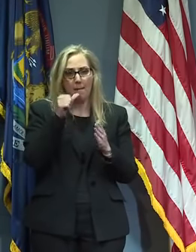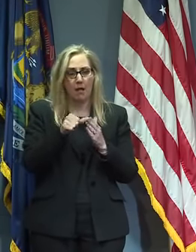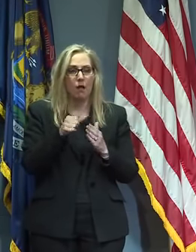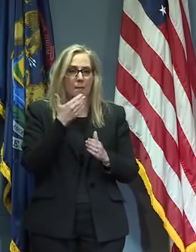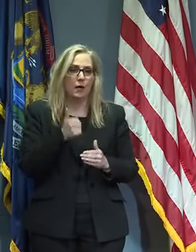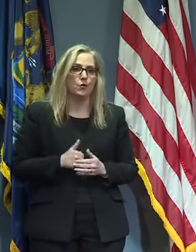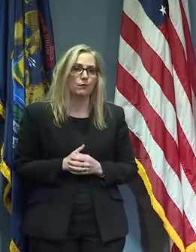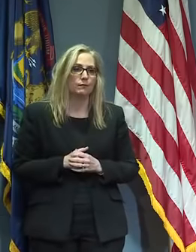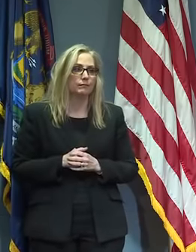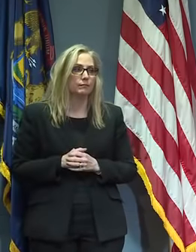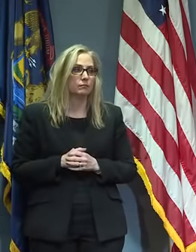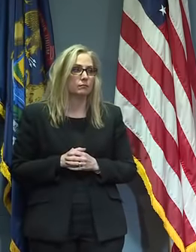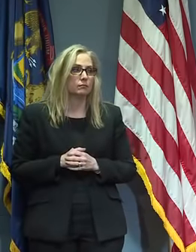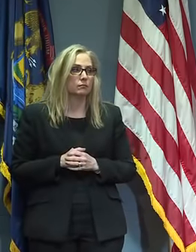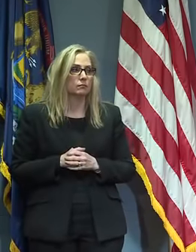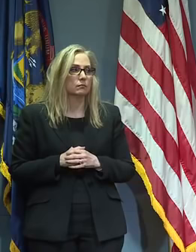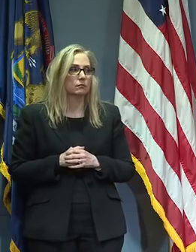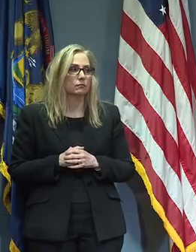Oh, yeah.